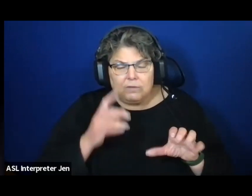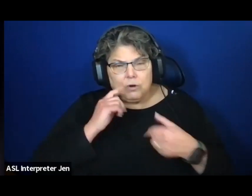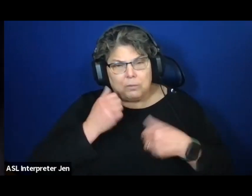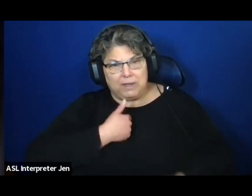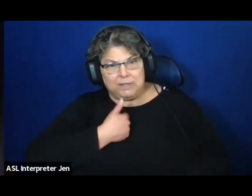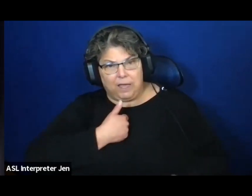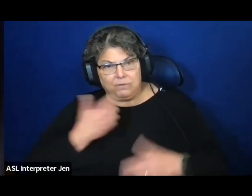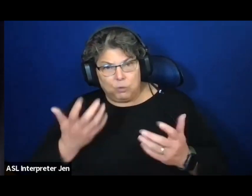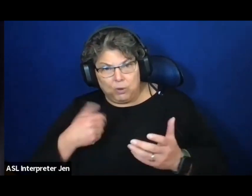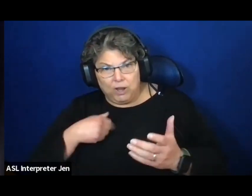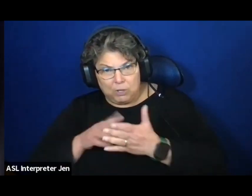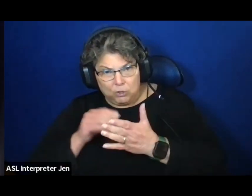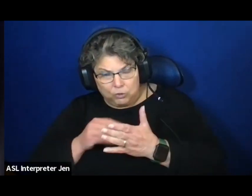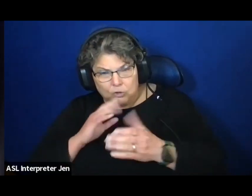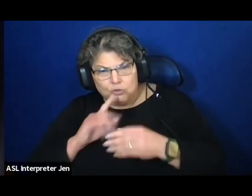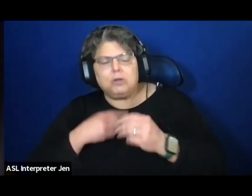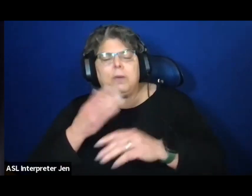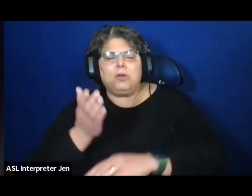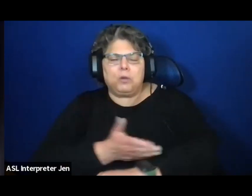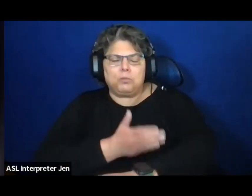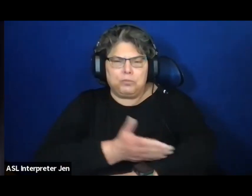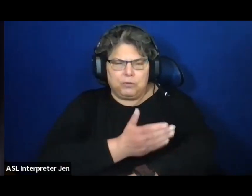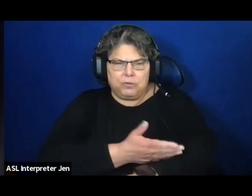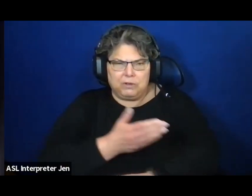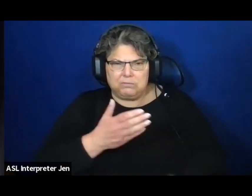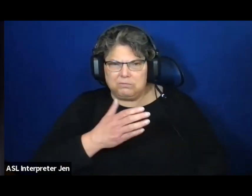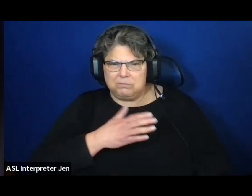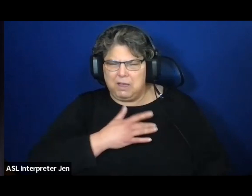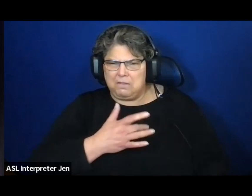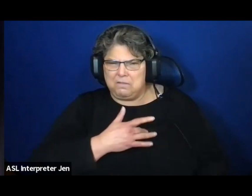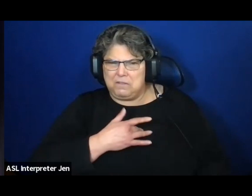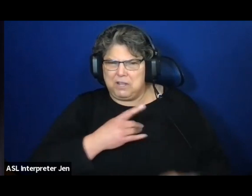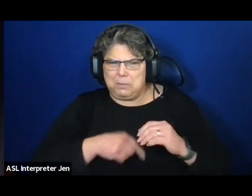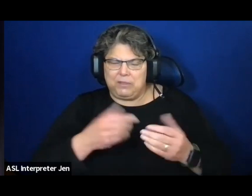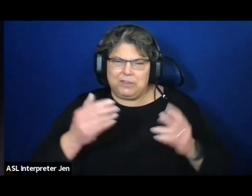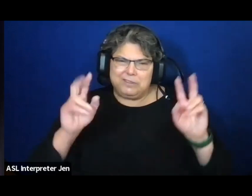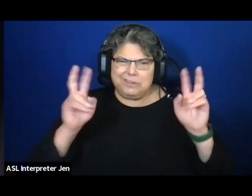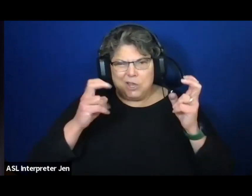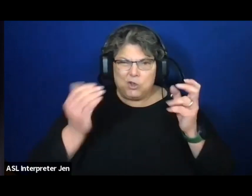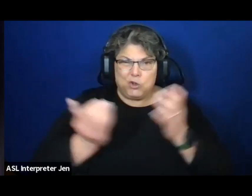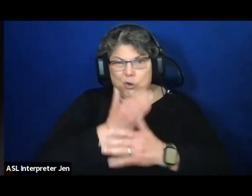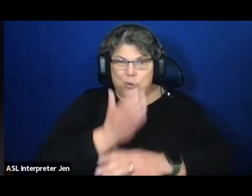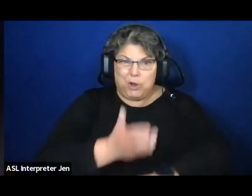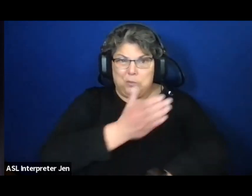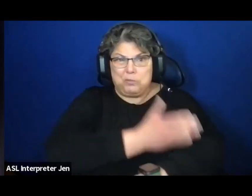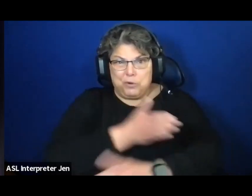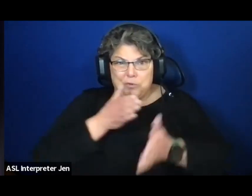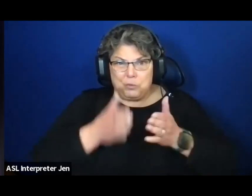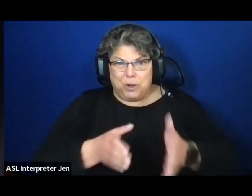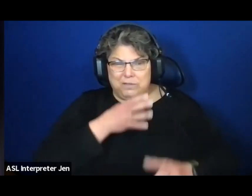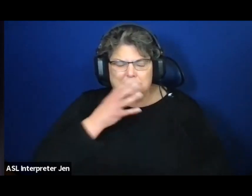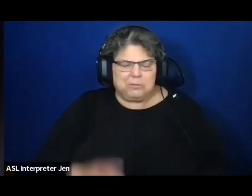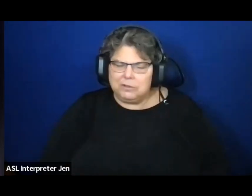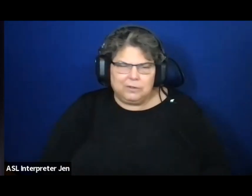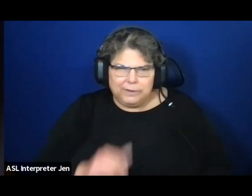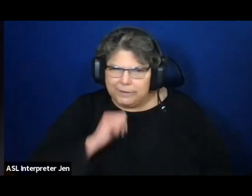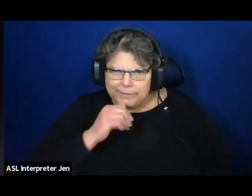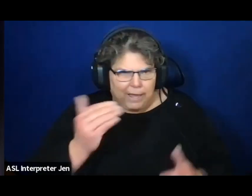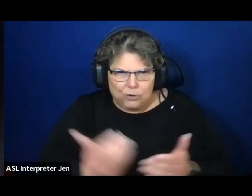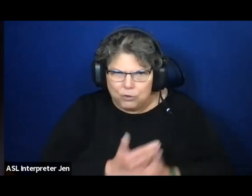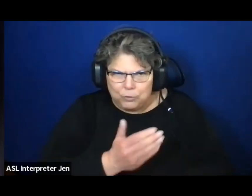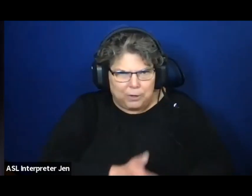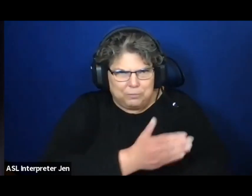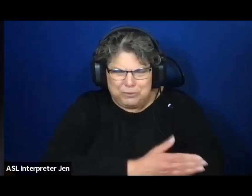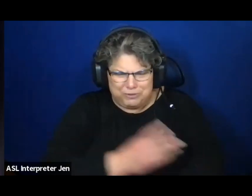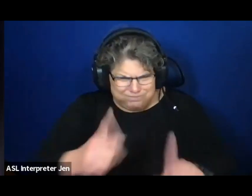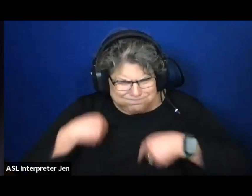I've been learning. So I've talked about improving, how I feel about this new and improved way of farming that I think it's not new and improved, it's been around. And